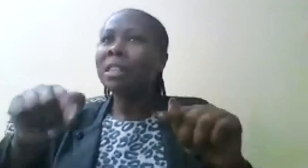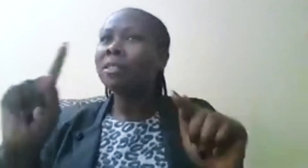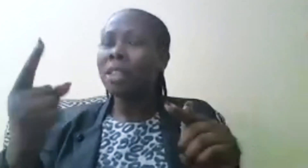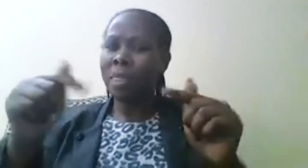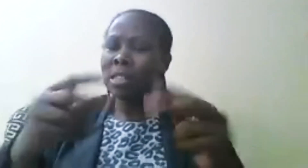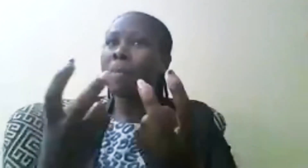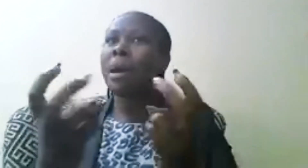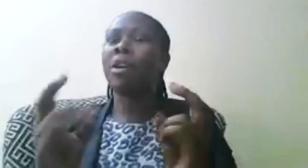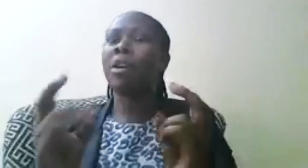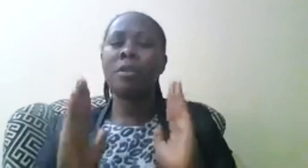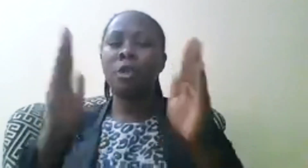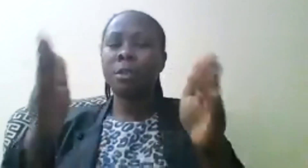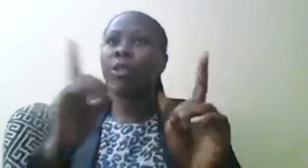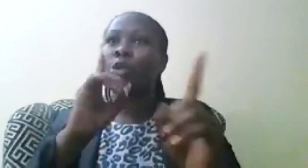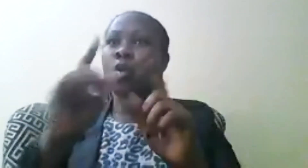International Disability Alliance.